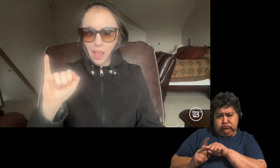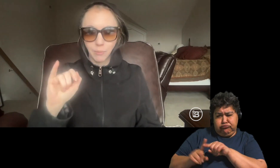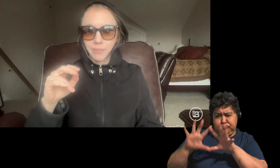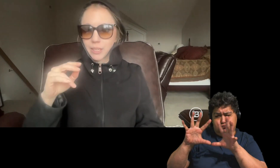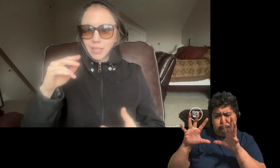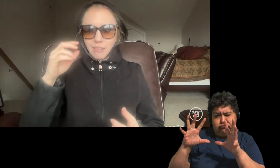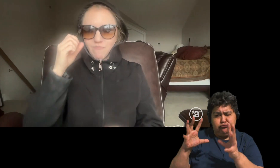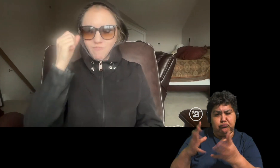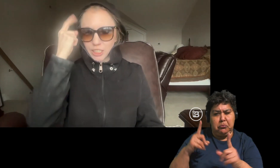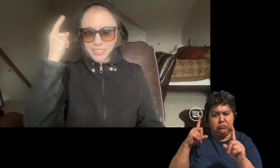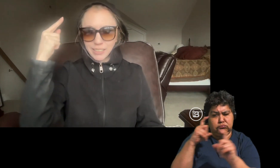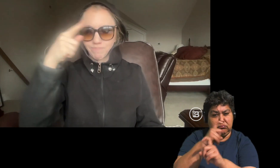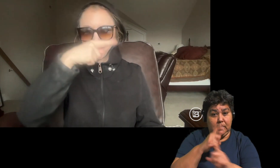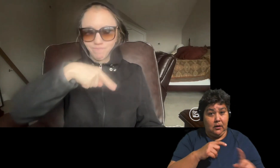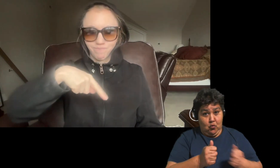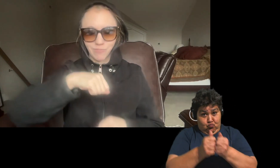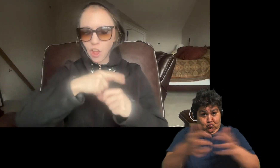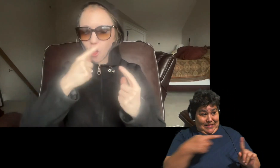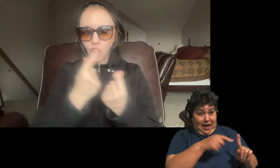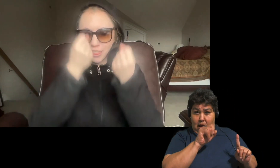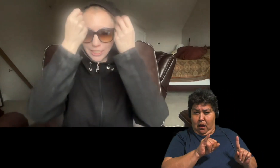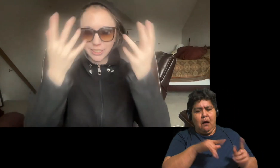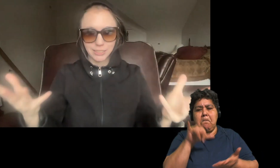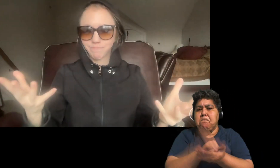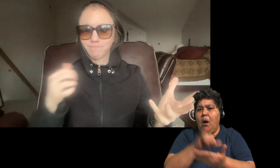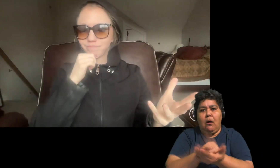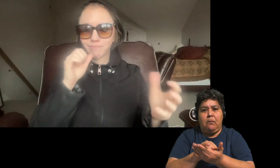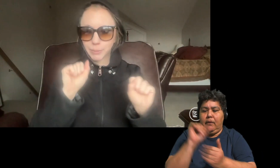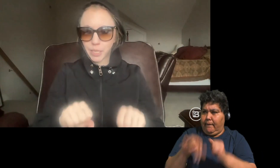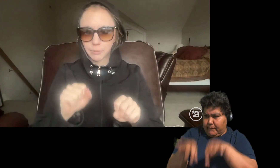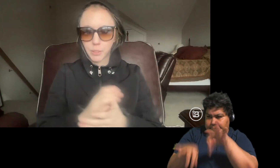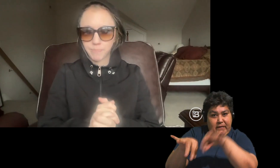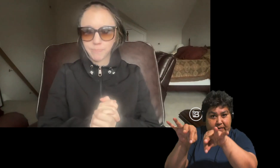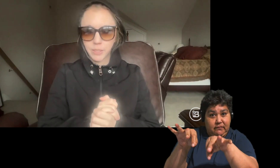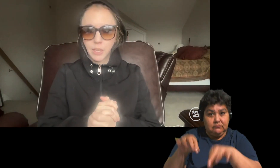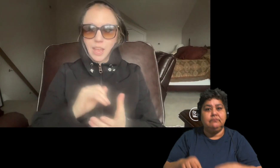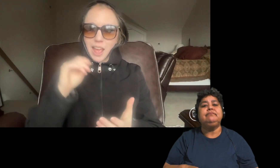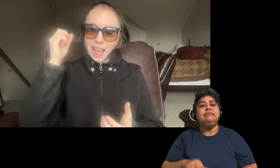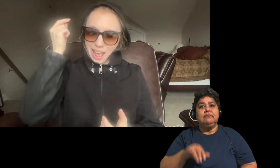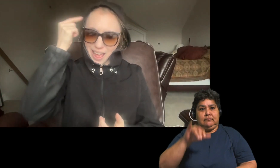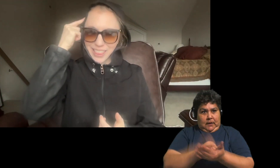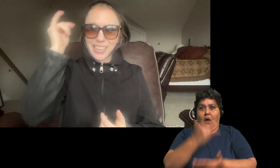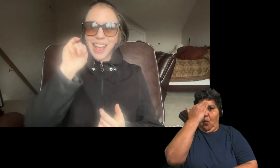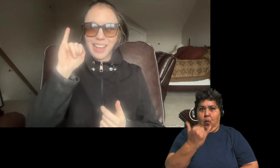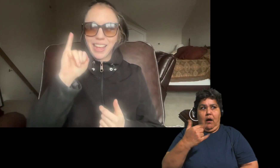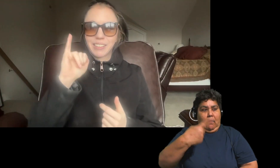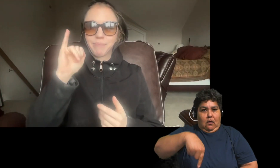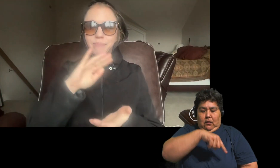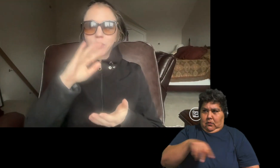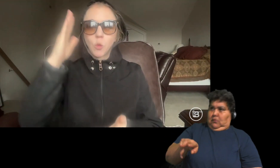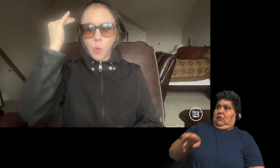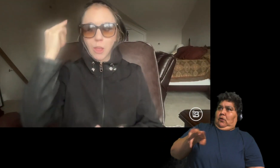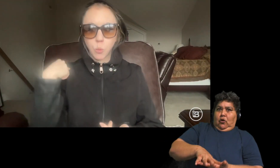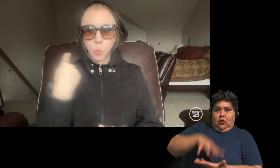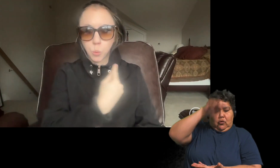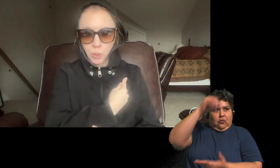complex. I mean, if we didn't have AI to make sense of this data, I think it would be really impossible to even find these